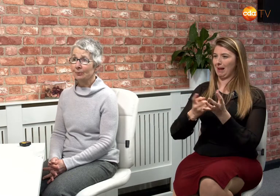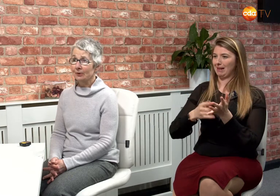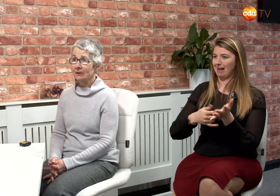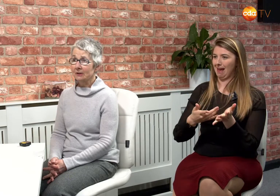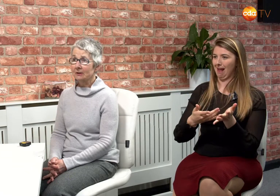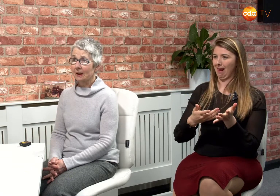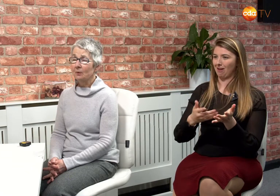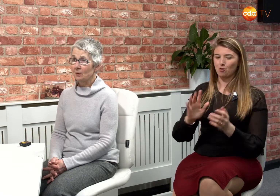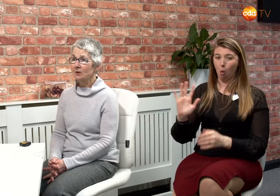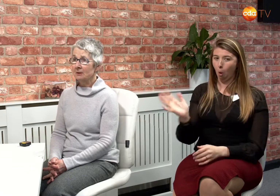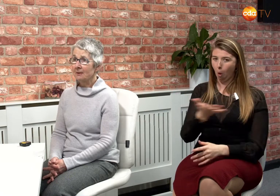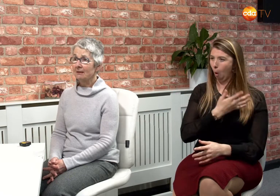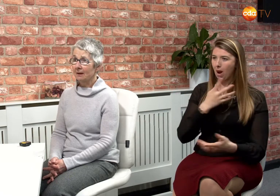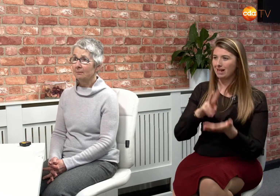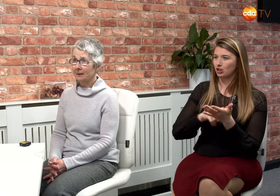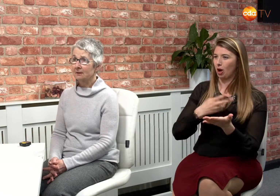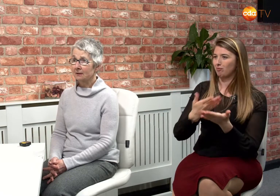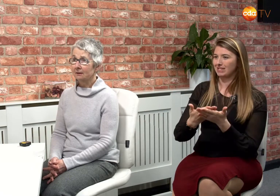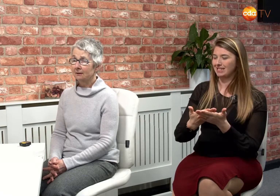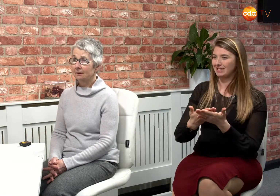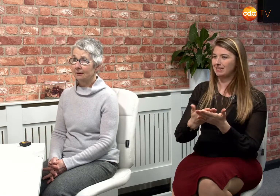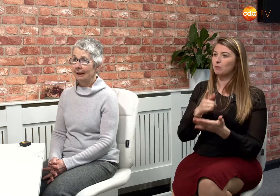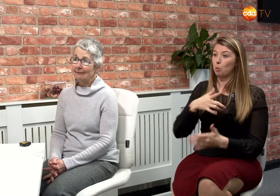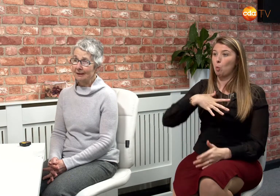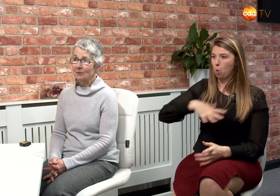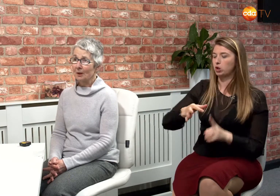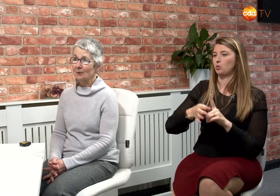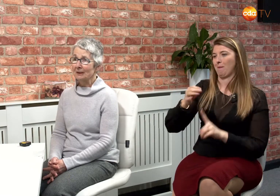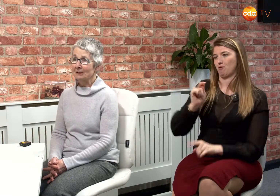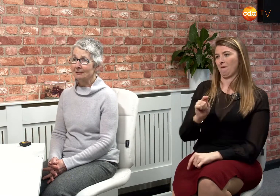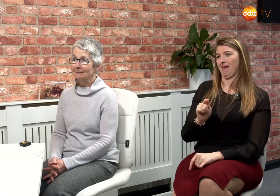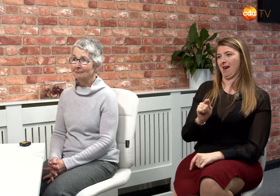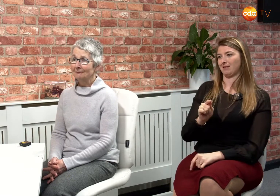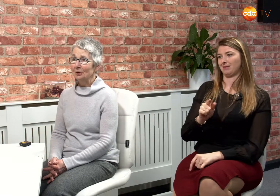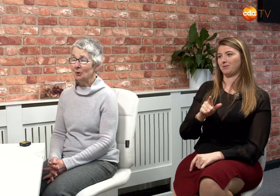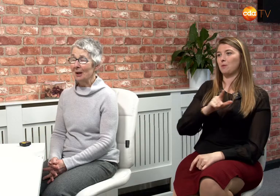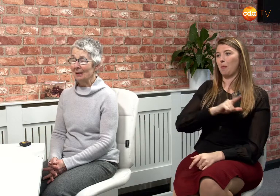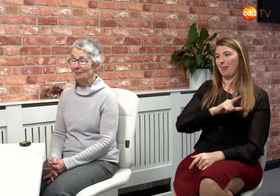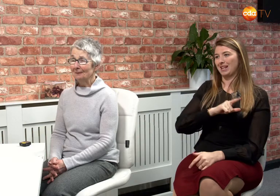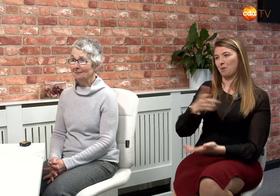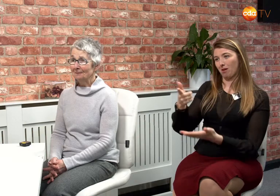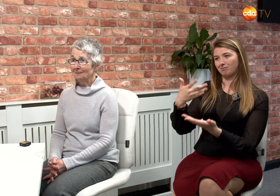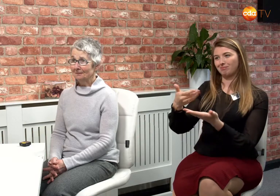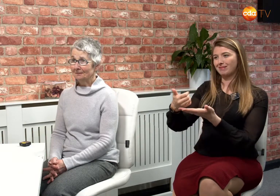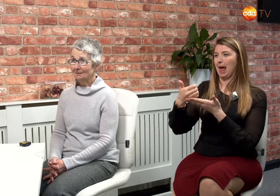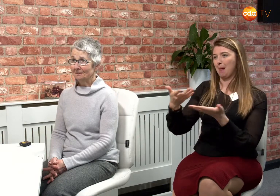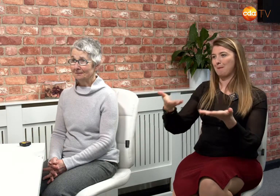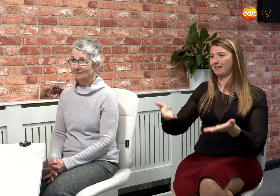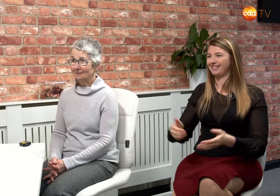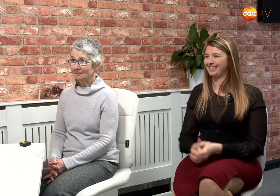and interpreted, and we want to make that better, and that's why we need your help.